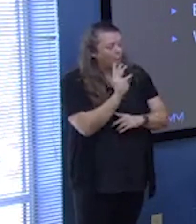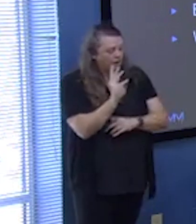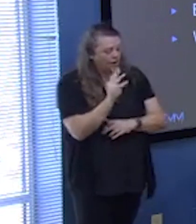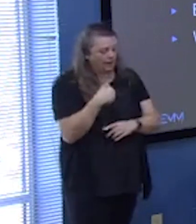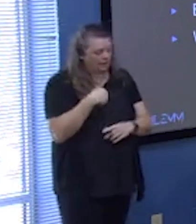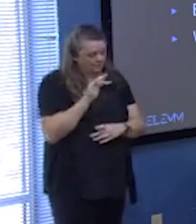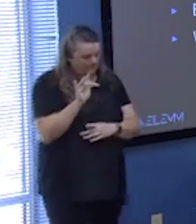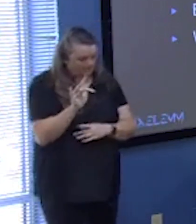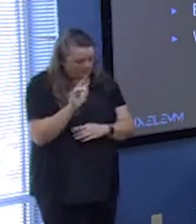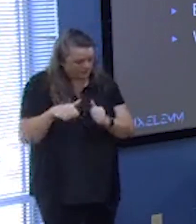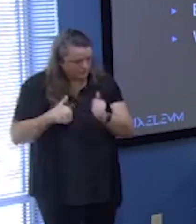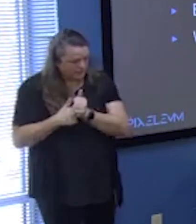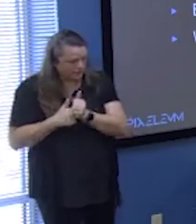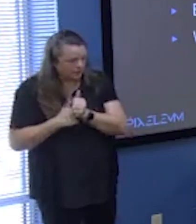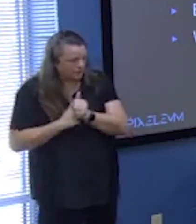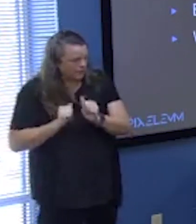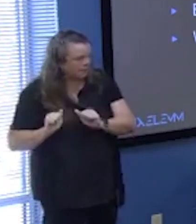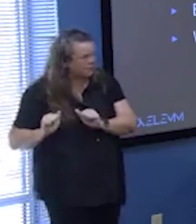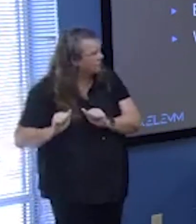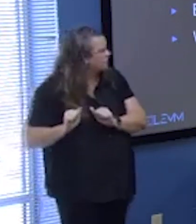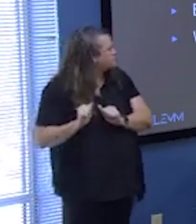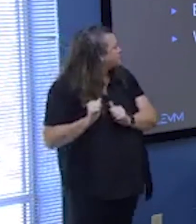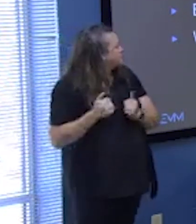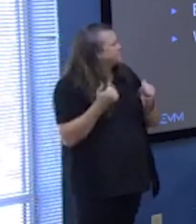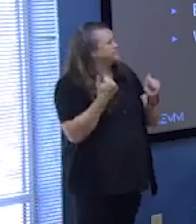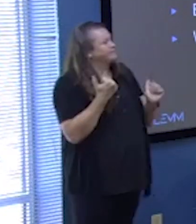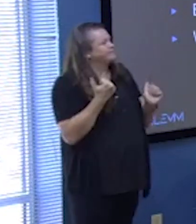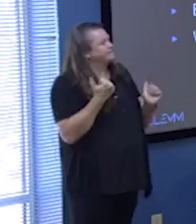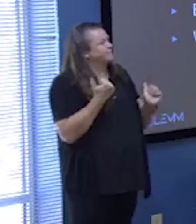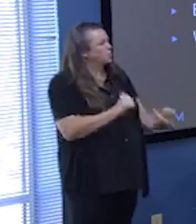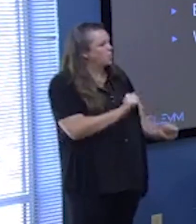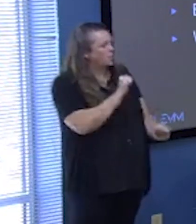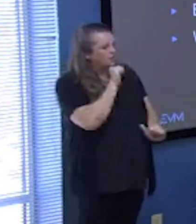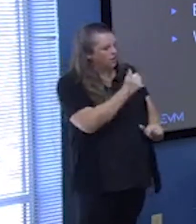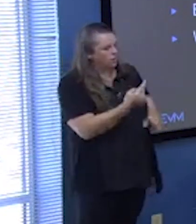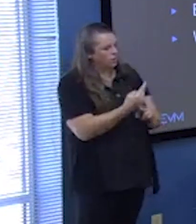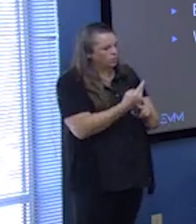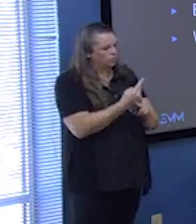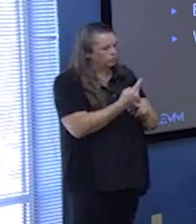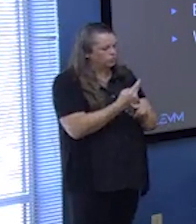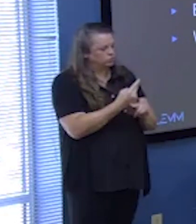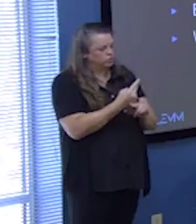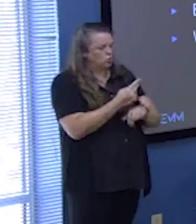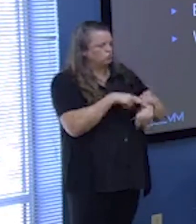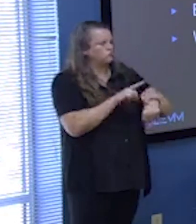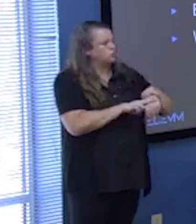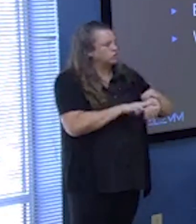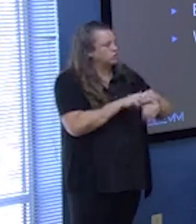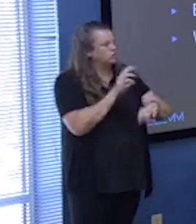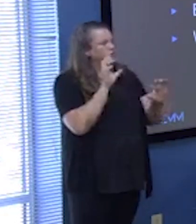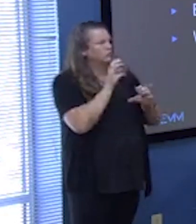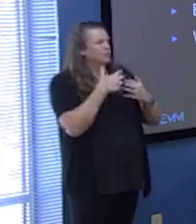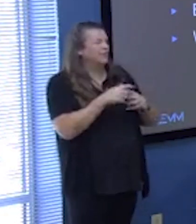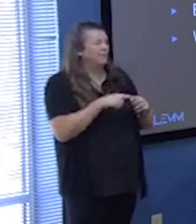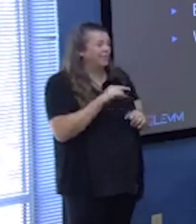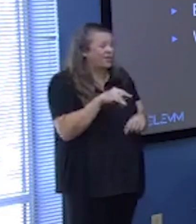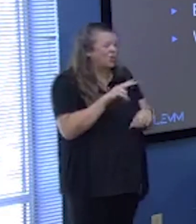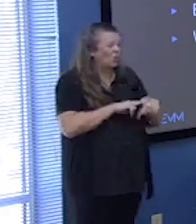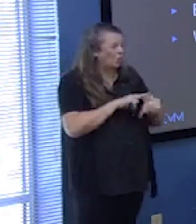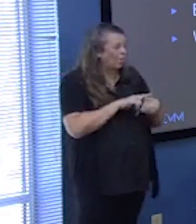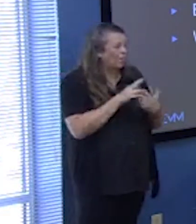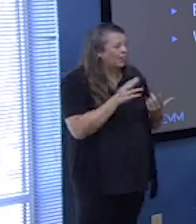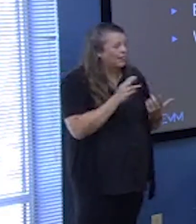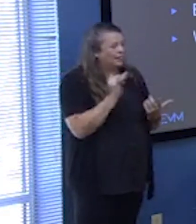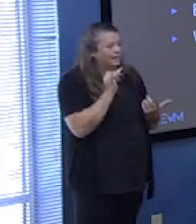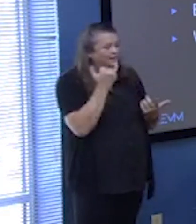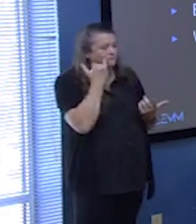backlinks, and then we try not to use traditional search engines, but they're a part of our everyday life. If I asked